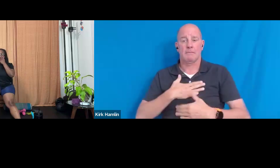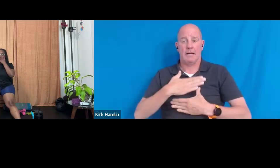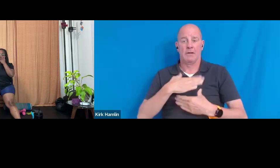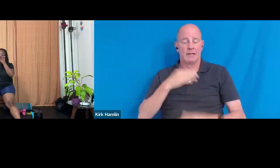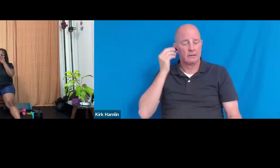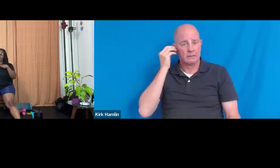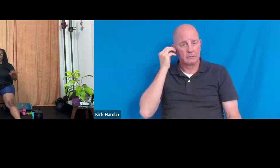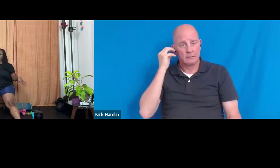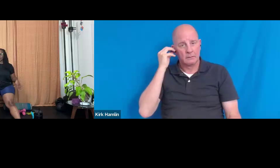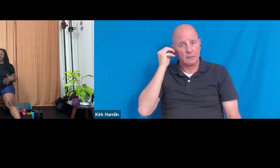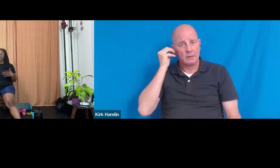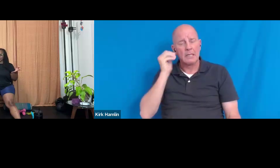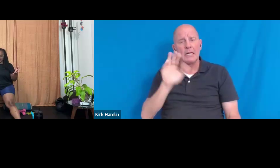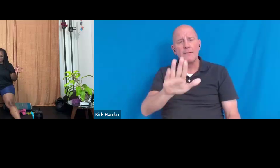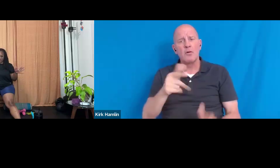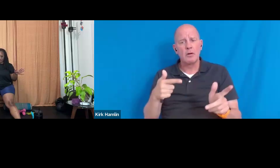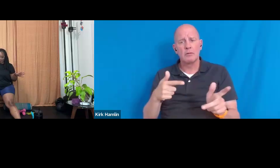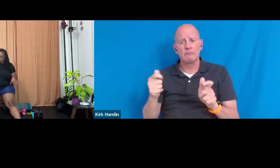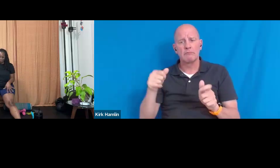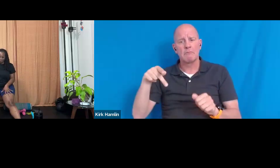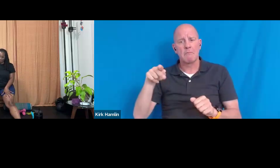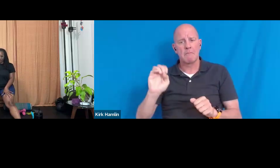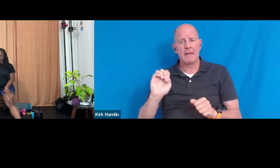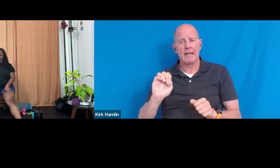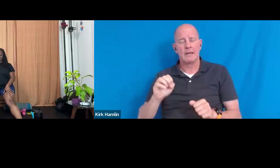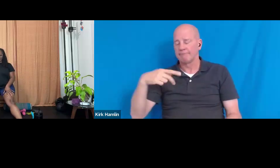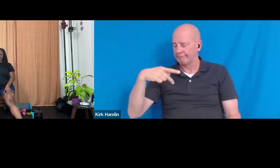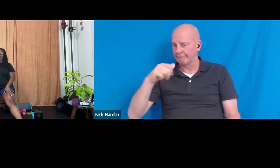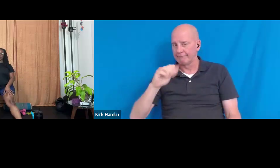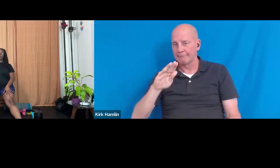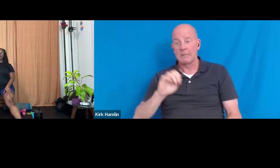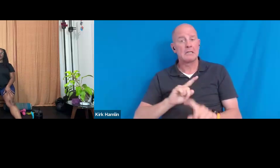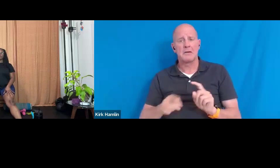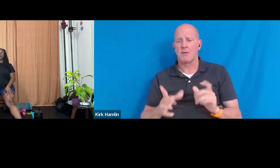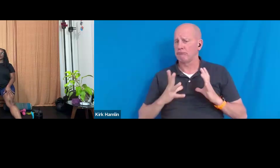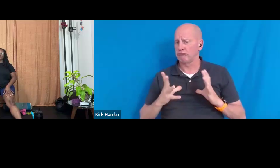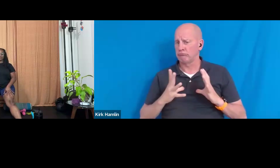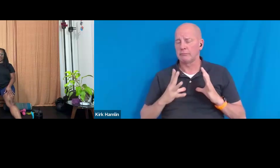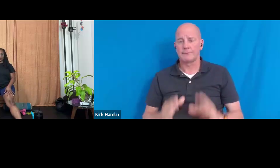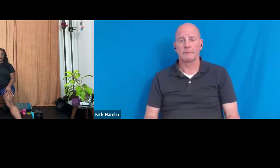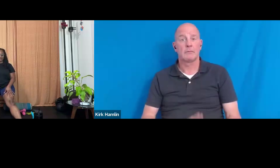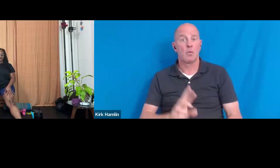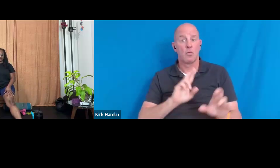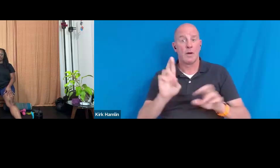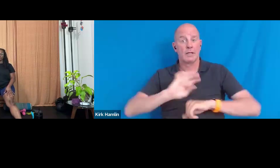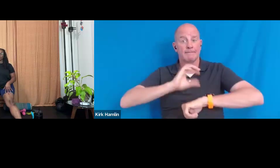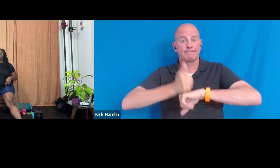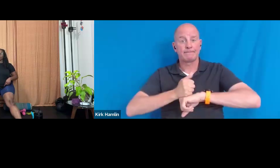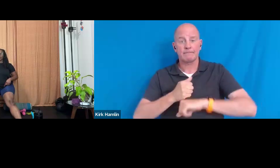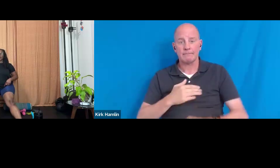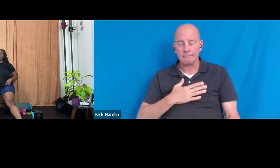at a different pace, that's fine too. All right, so let's get set up. Breathing